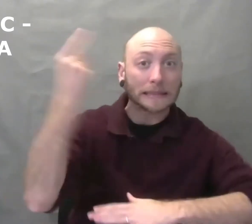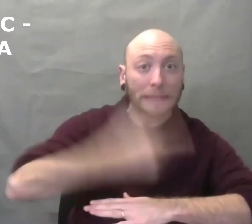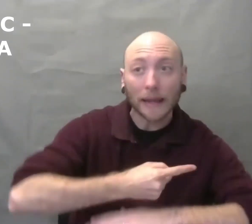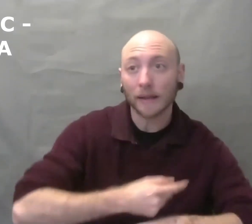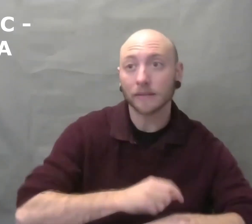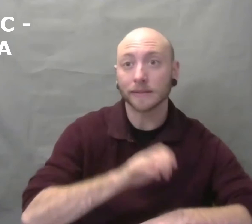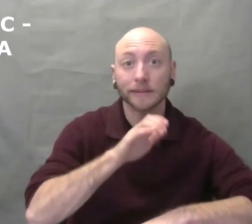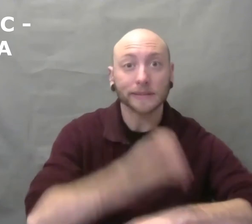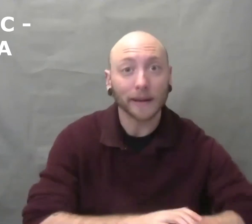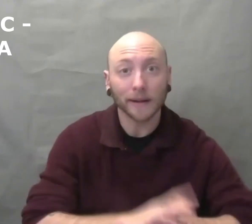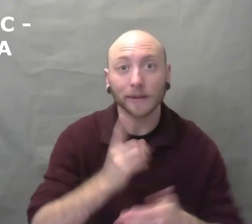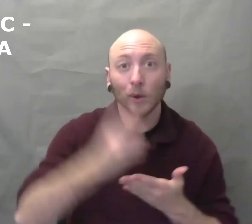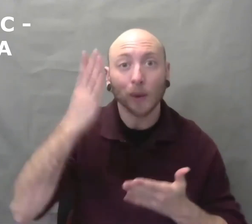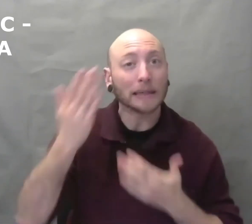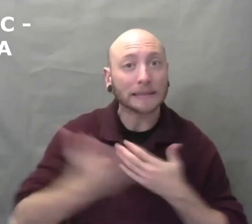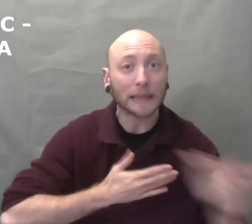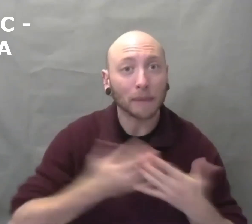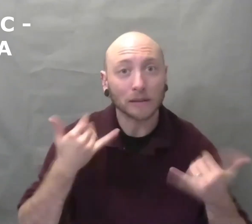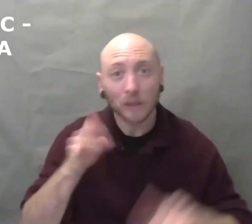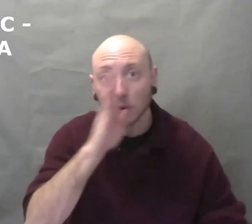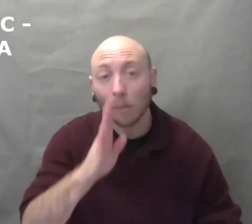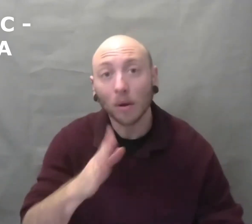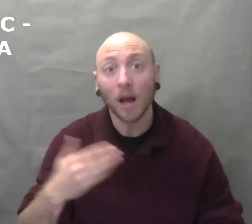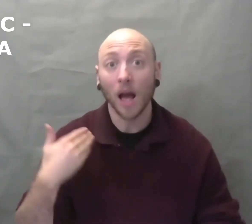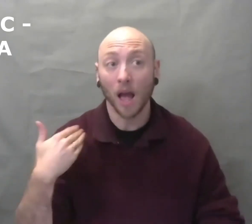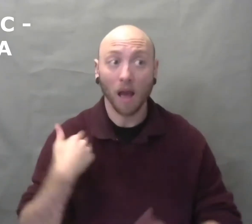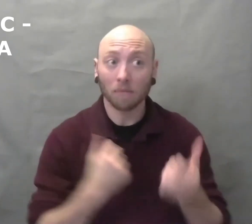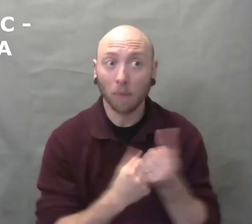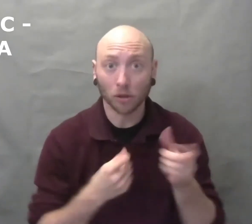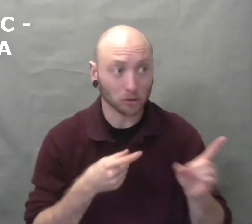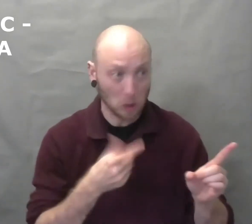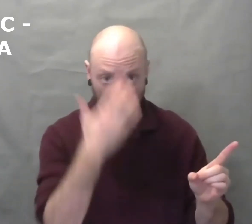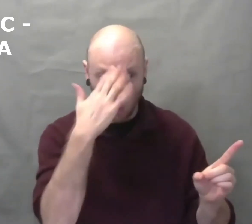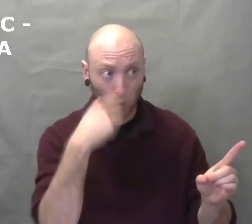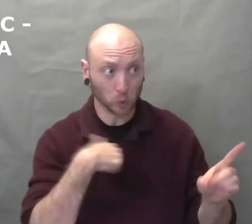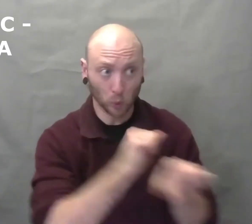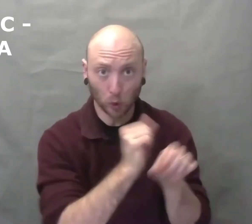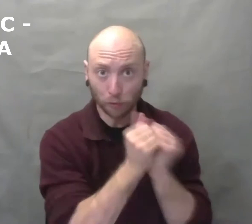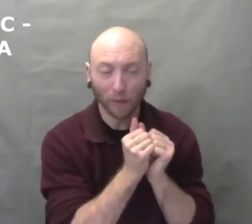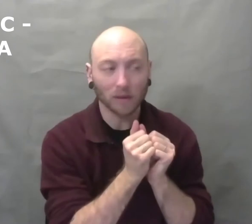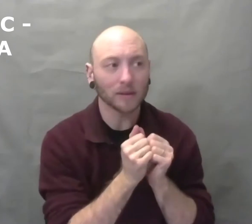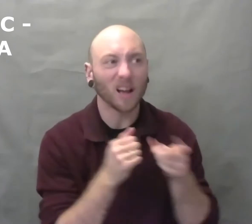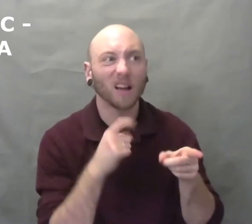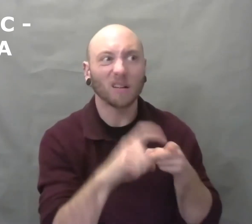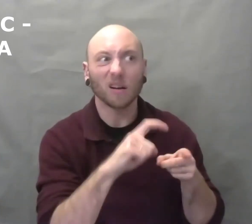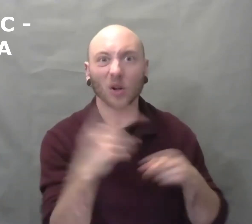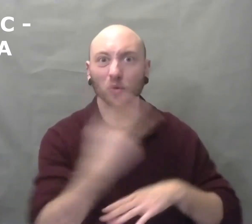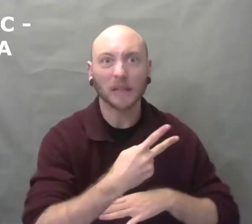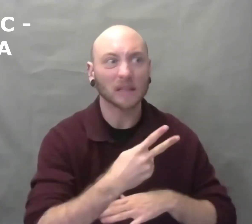have a sponsor who knows he's my sponsor. I spoke to him today, actually, after 2 days of trying to call him. And I joke